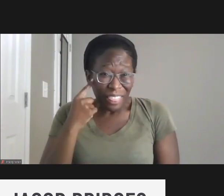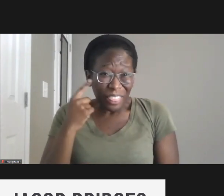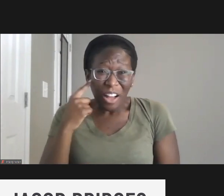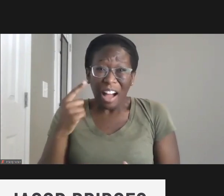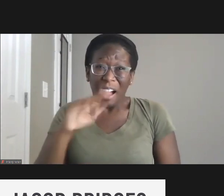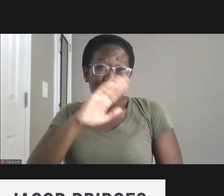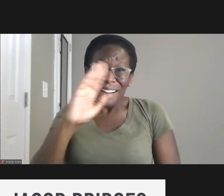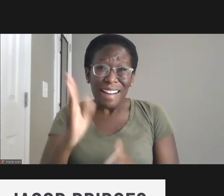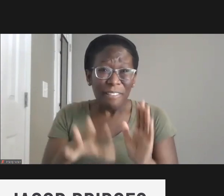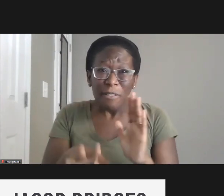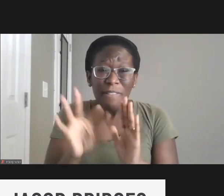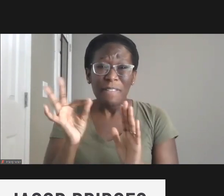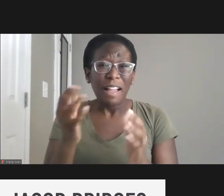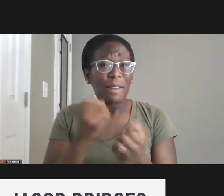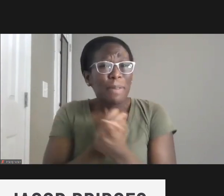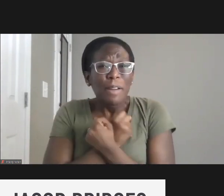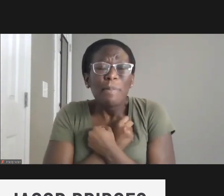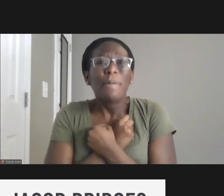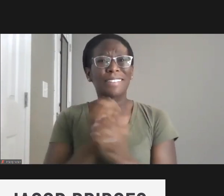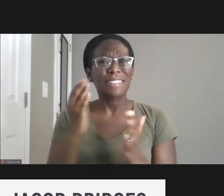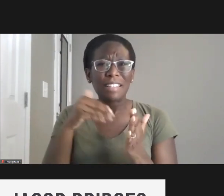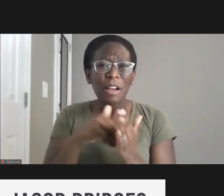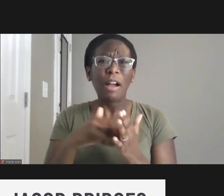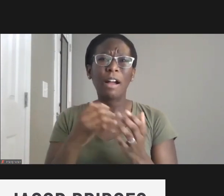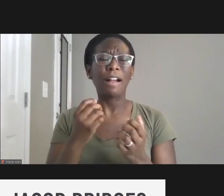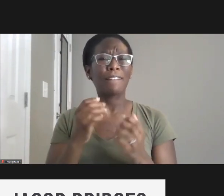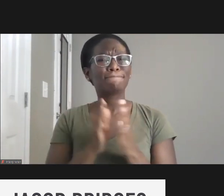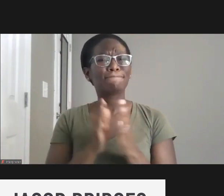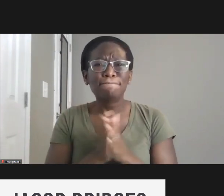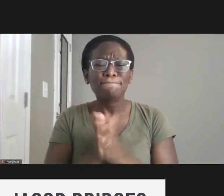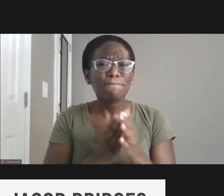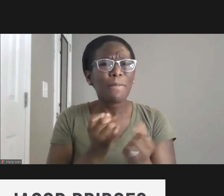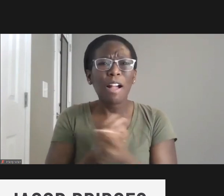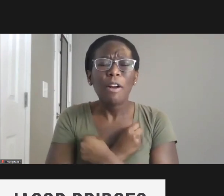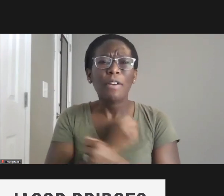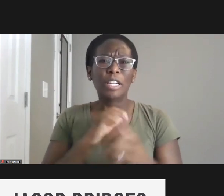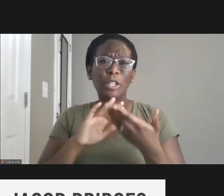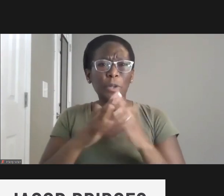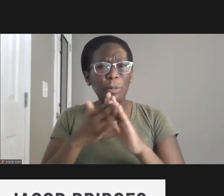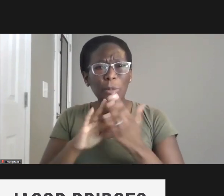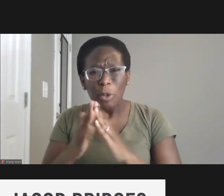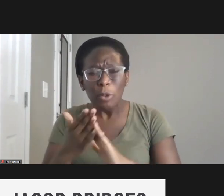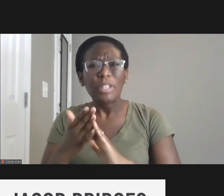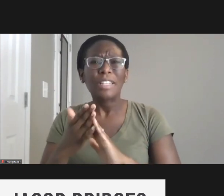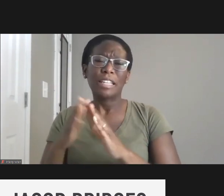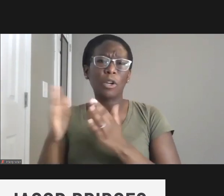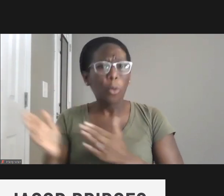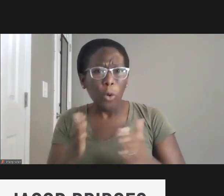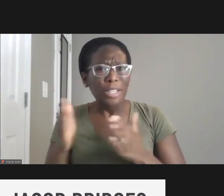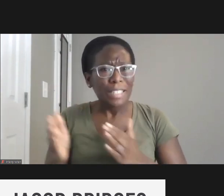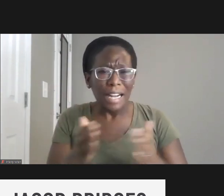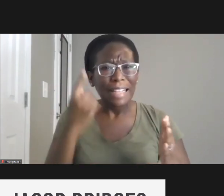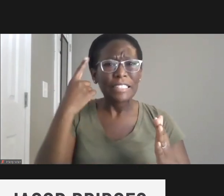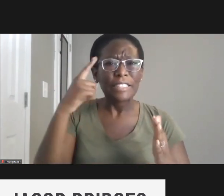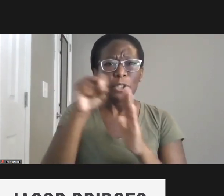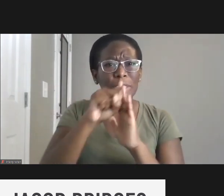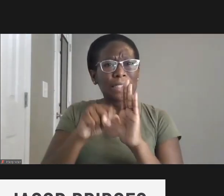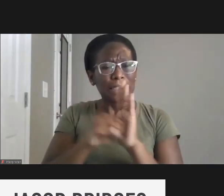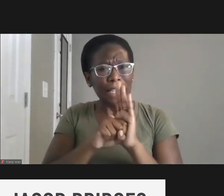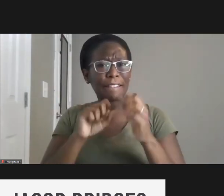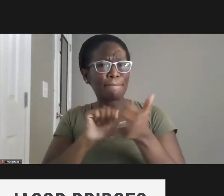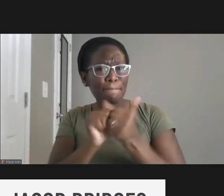I was passionate about community organizing for local and state political campaigns for over 4 years.